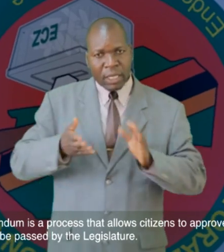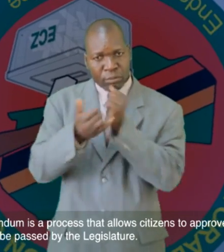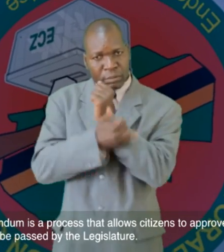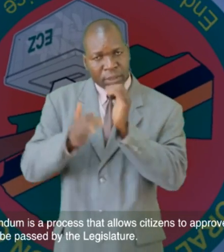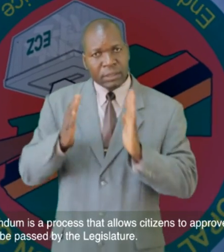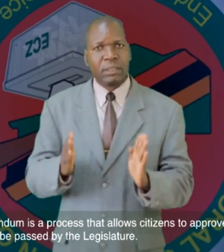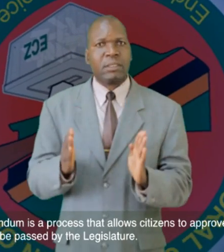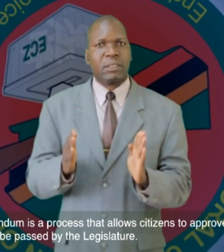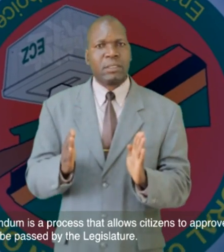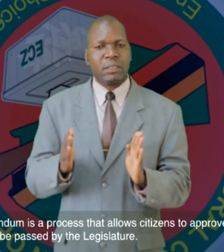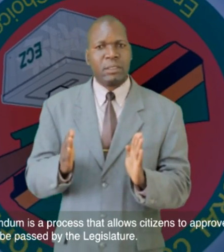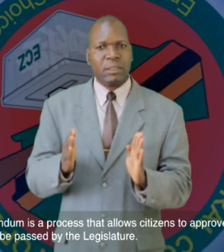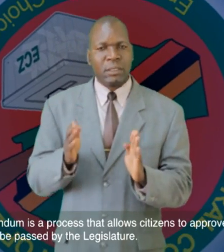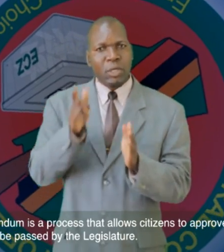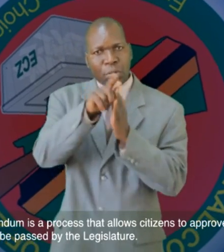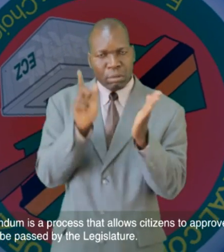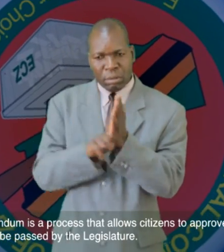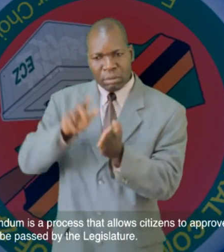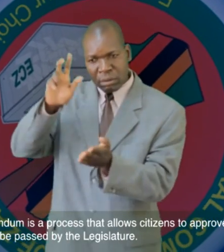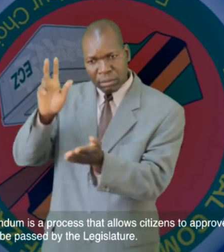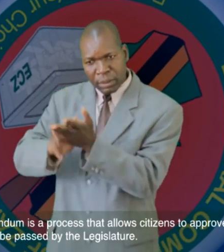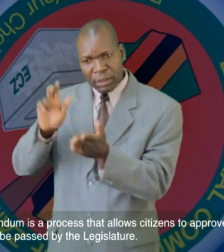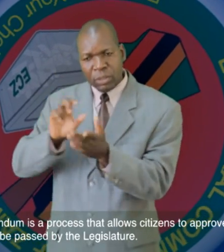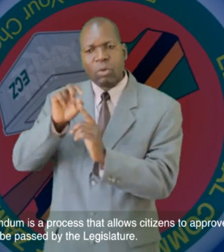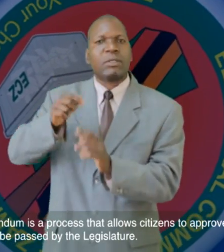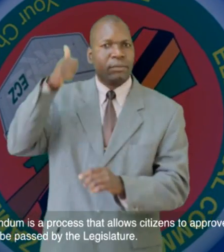a law to be passed by the legislature.